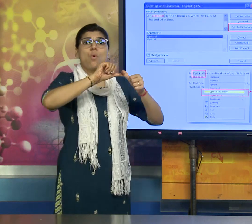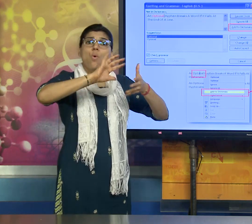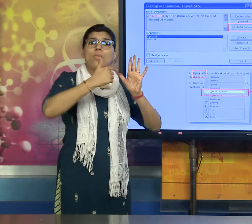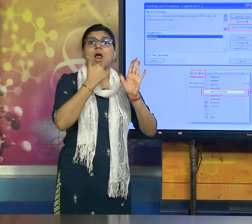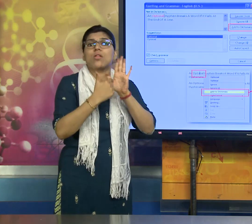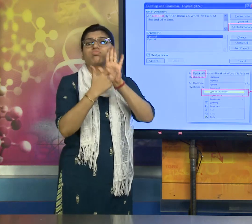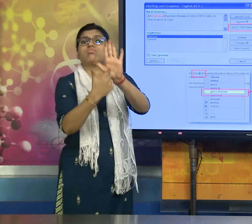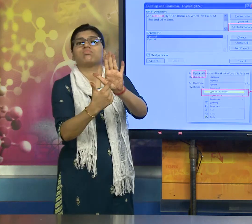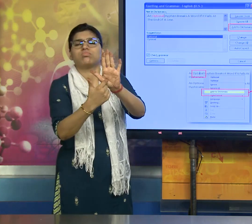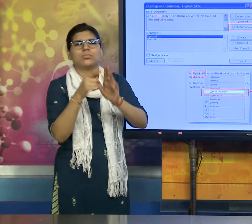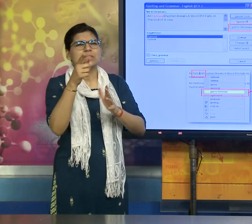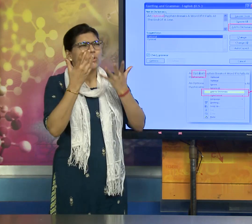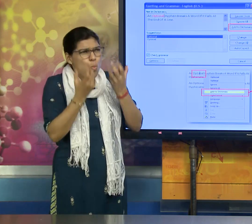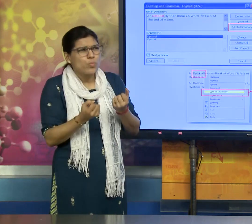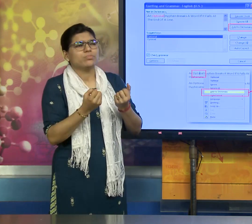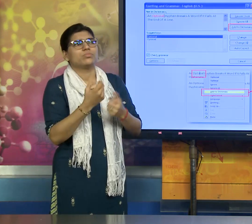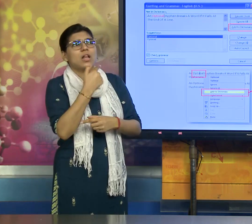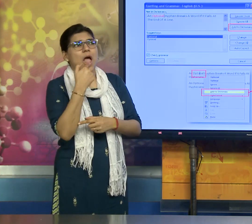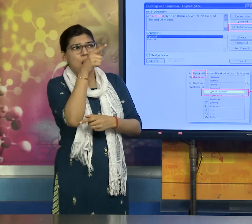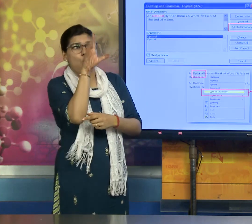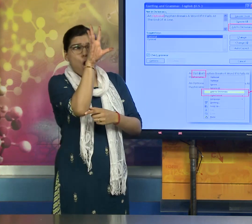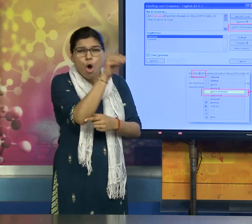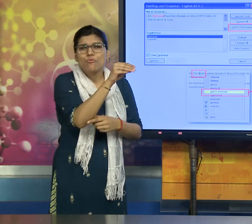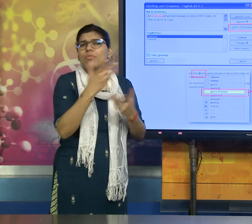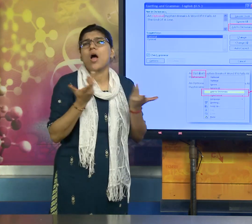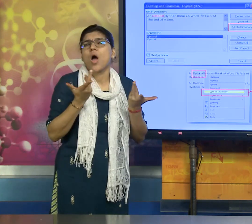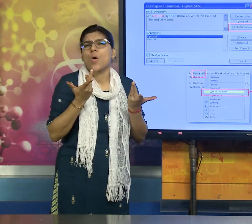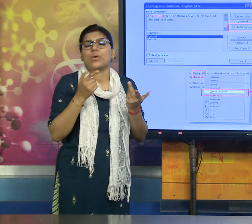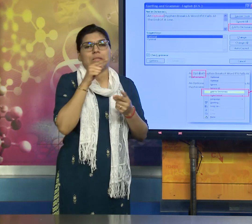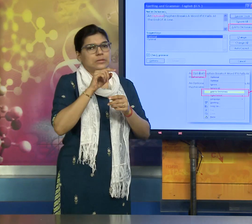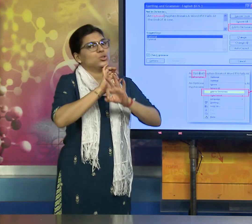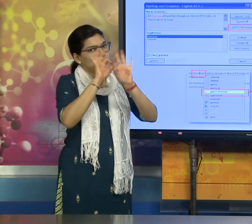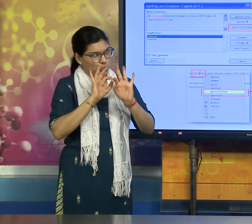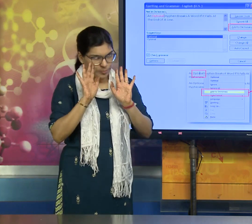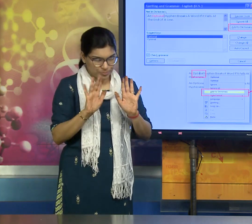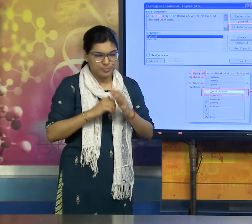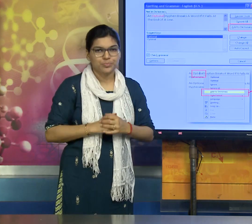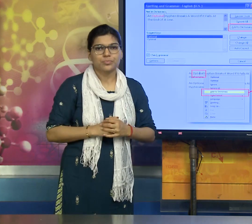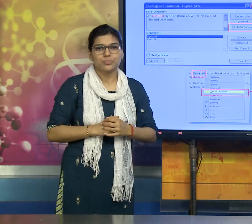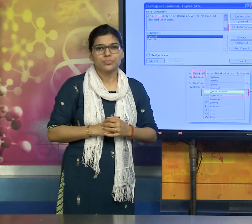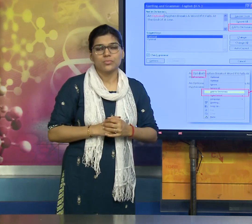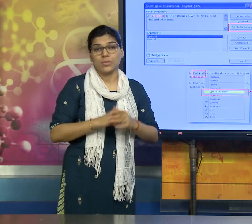written over there will show a red line on a particular word.